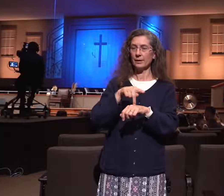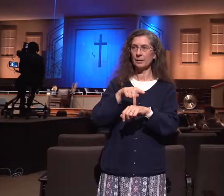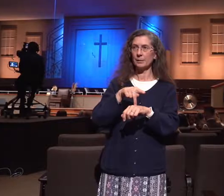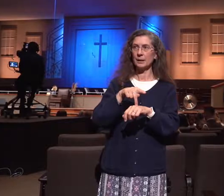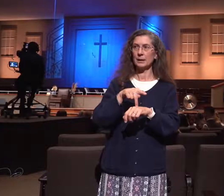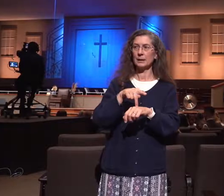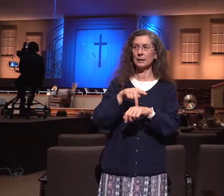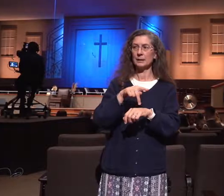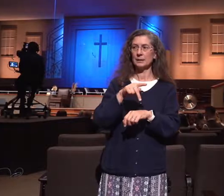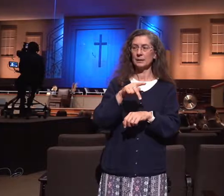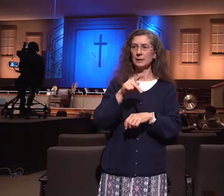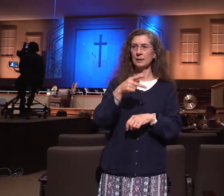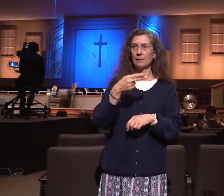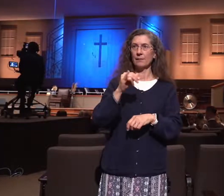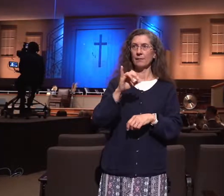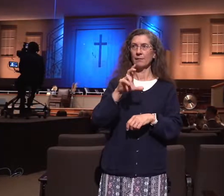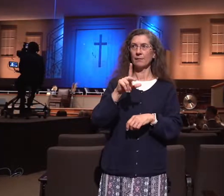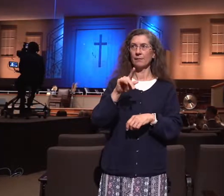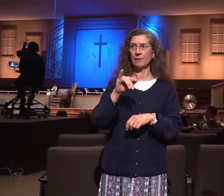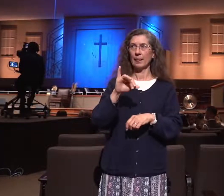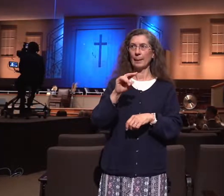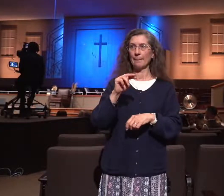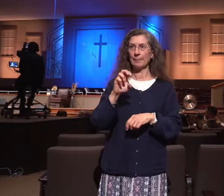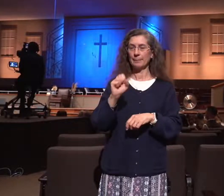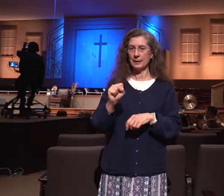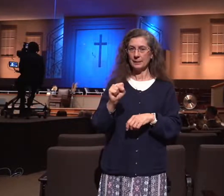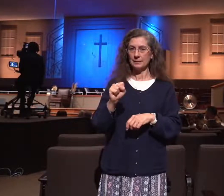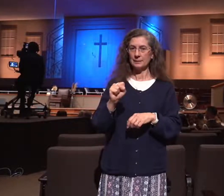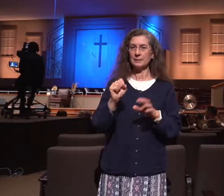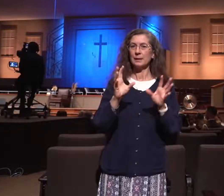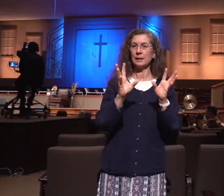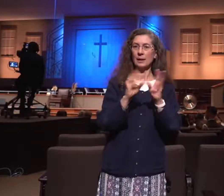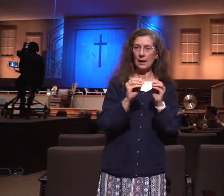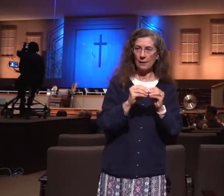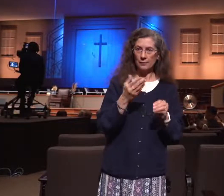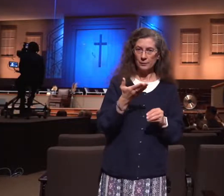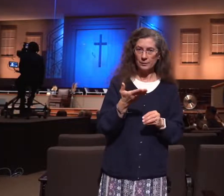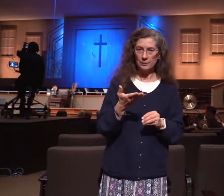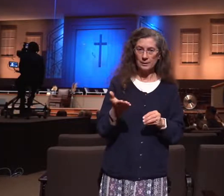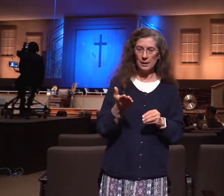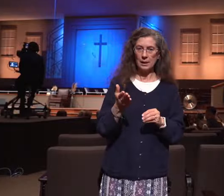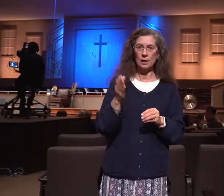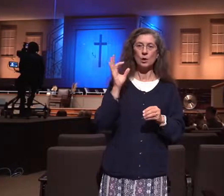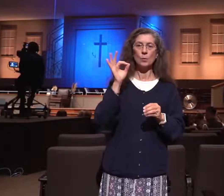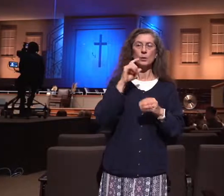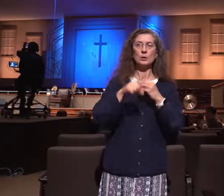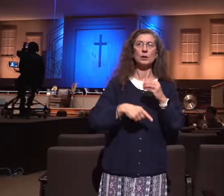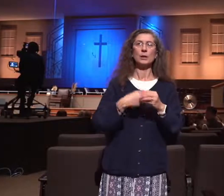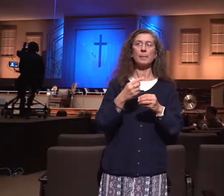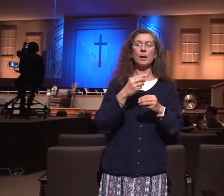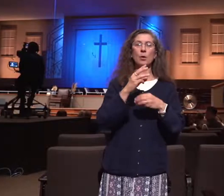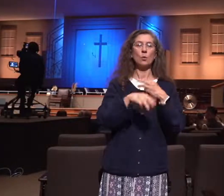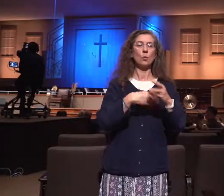Conference on World Evangelism. Mindanao Conference on World Evangelization.